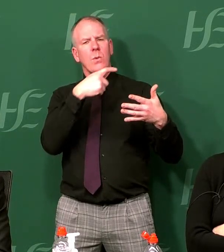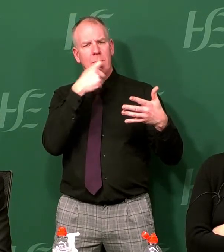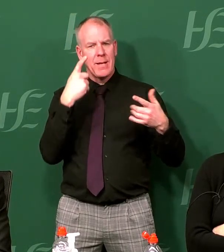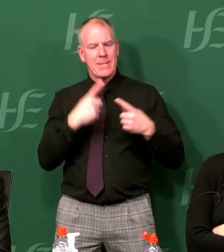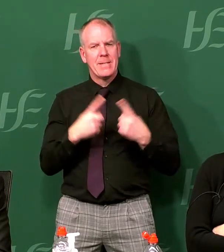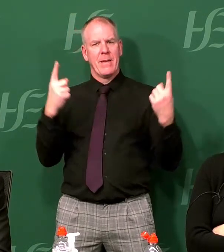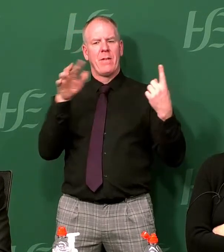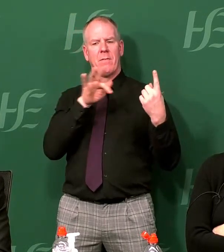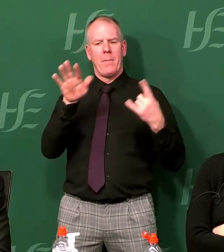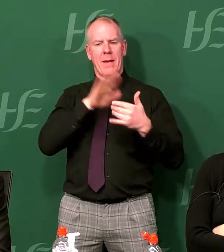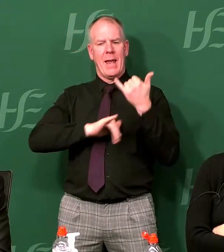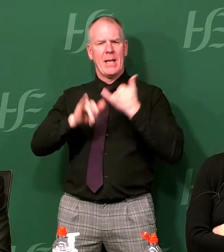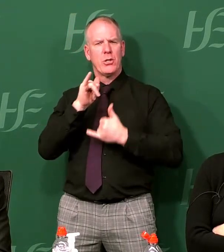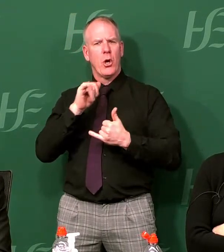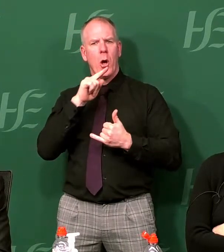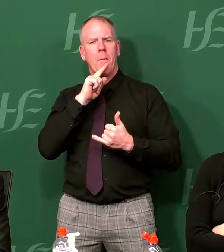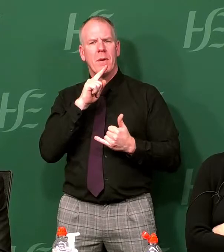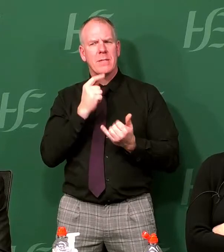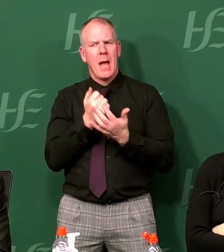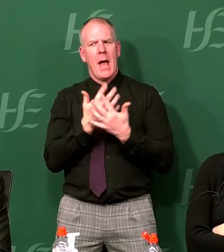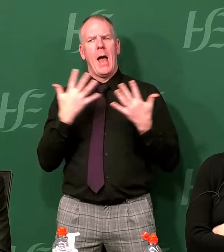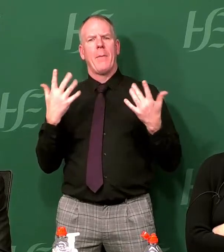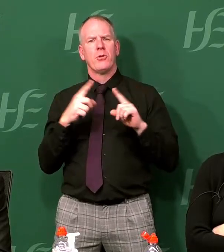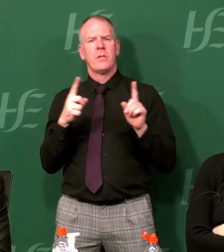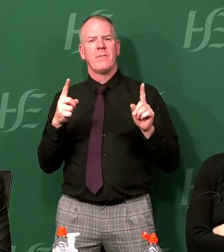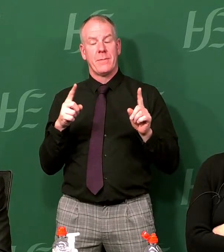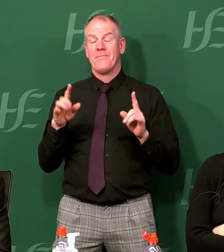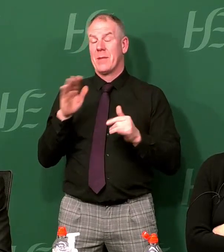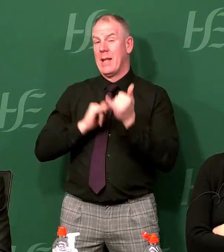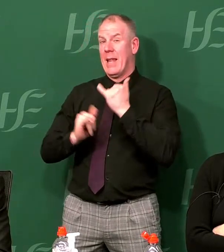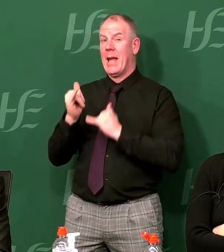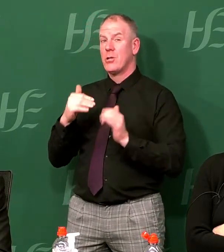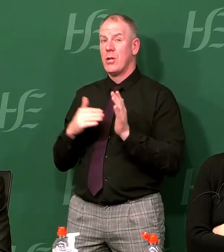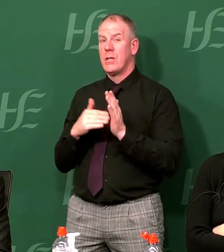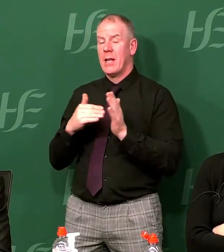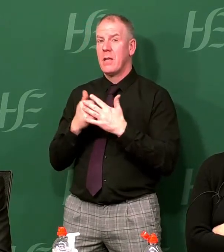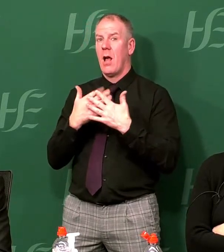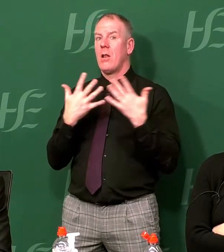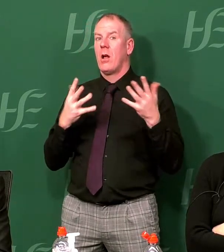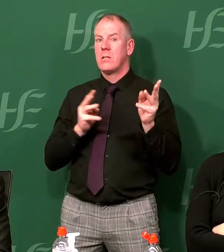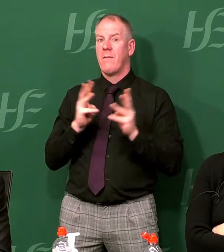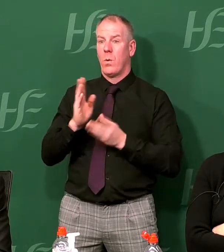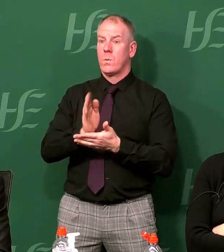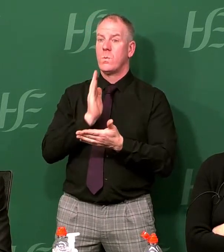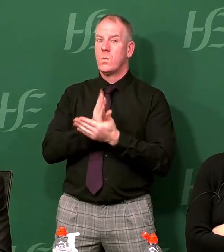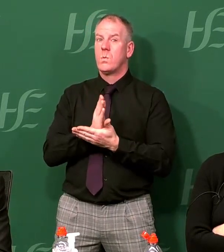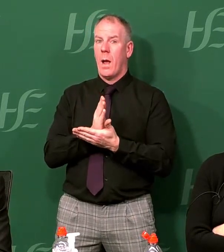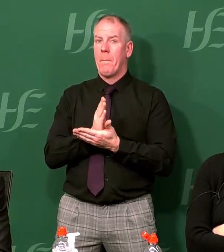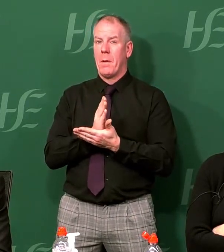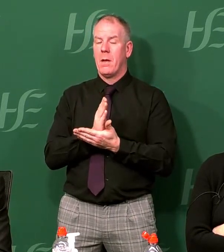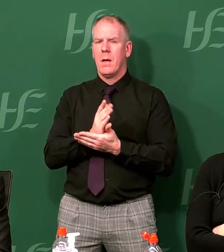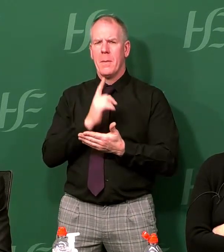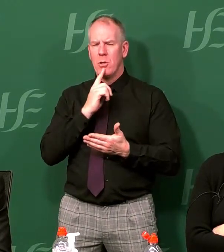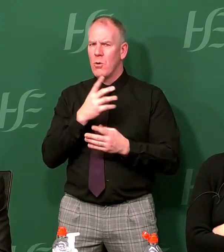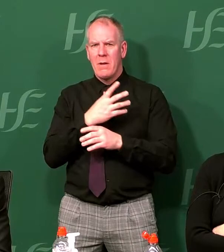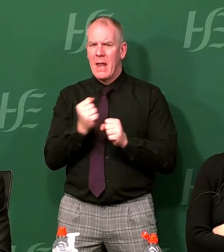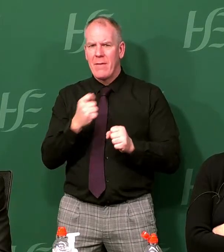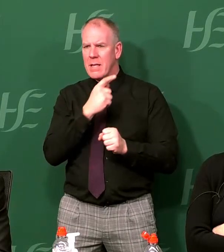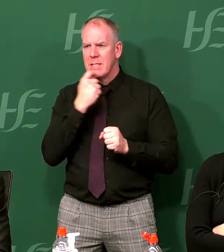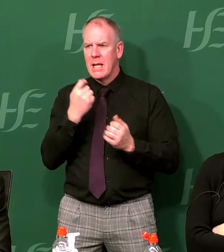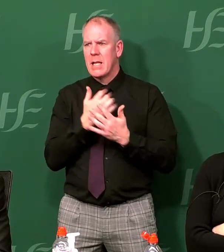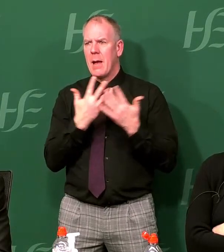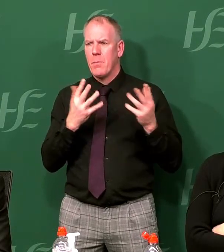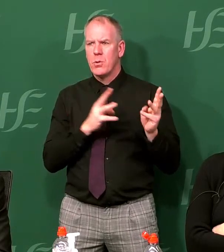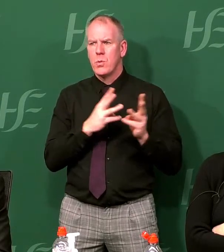last year, but you haven't quantified the amount of. Obviously, last year a lot of elective work fell away, but you haven't quantified the amount of elective work